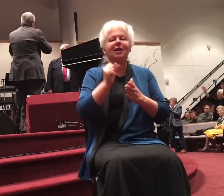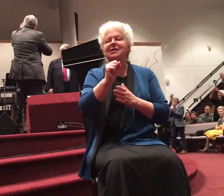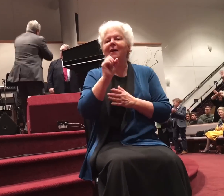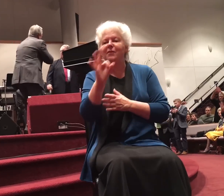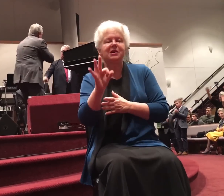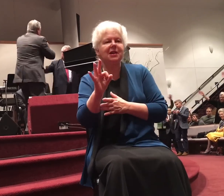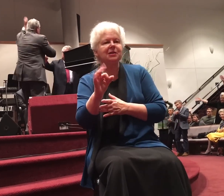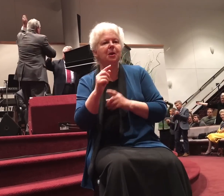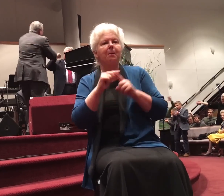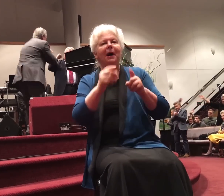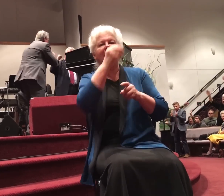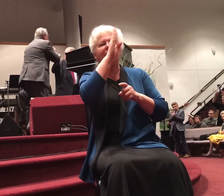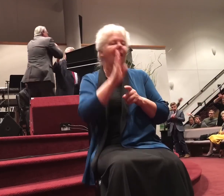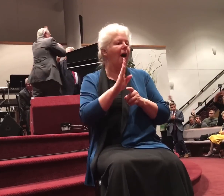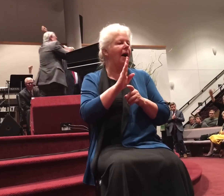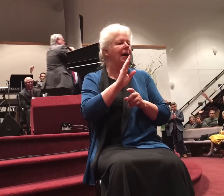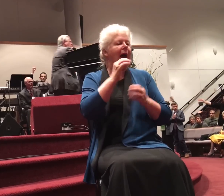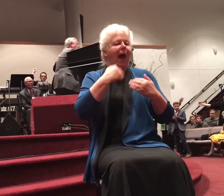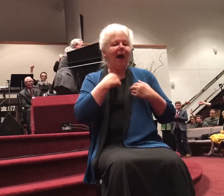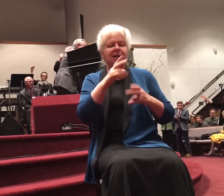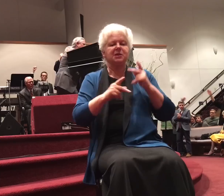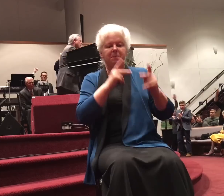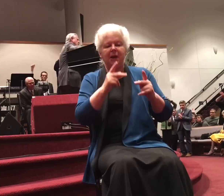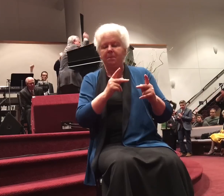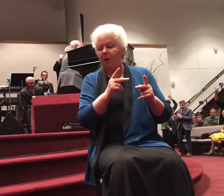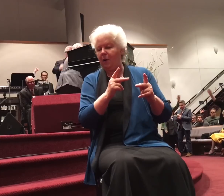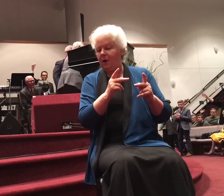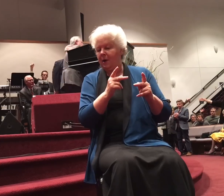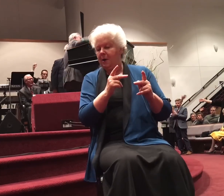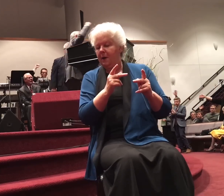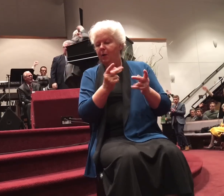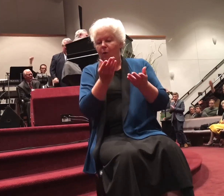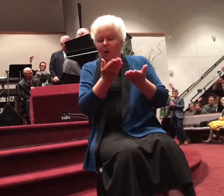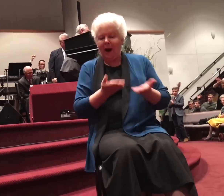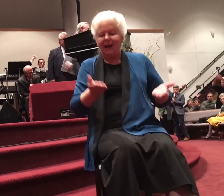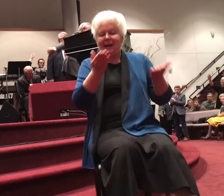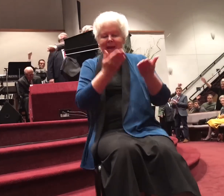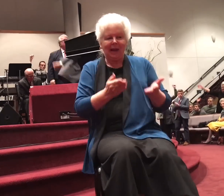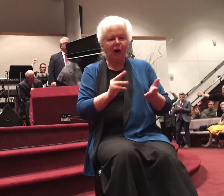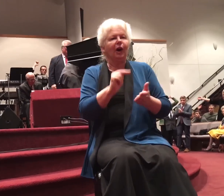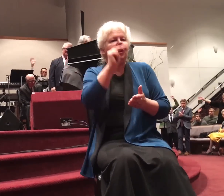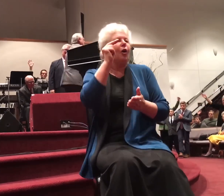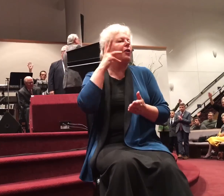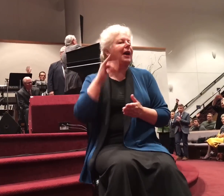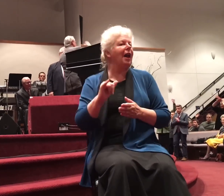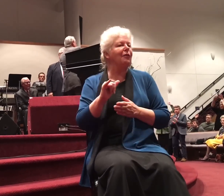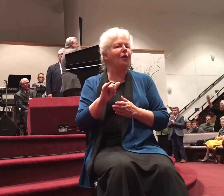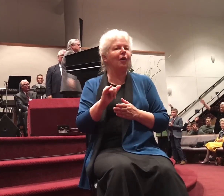Lord, come.